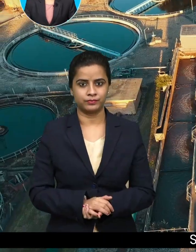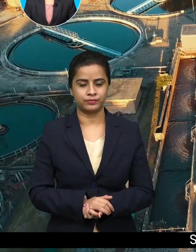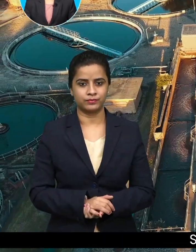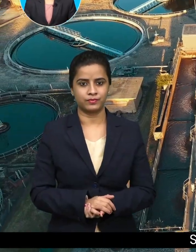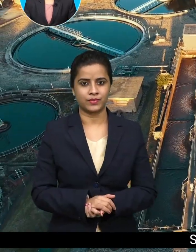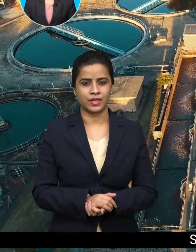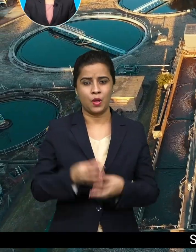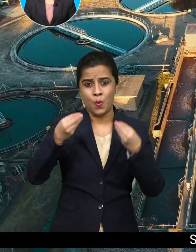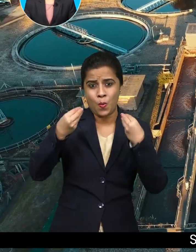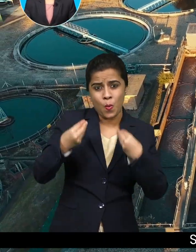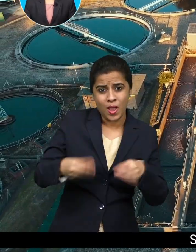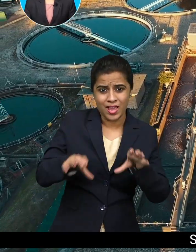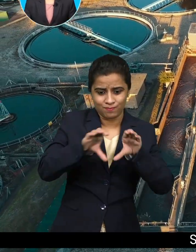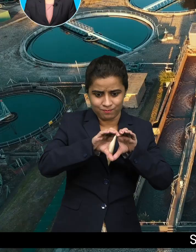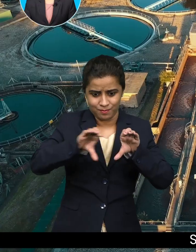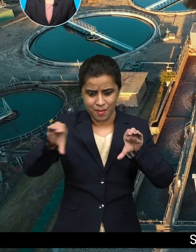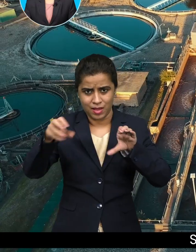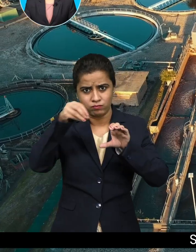sewage management,